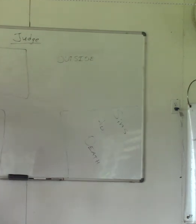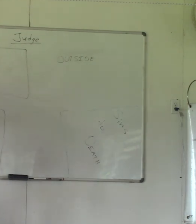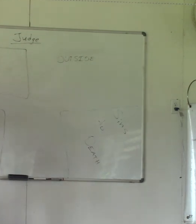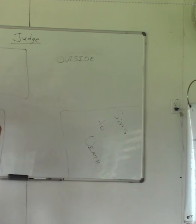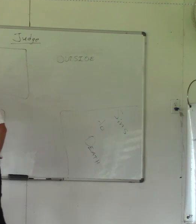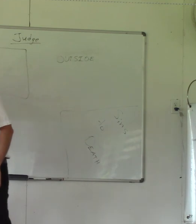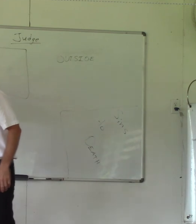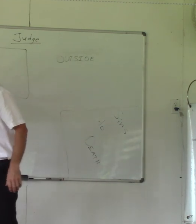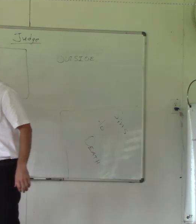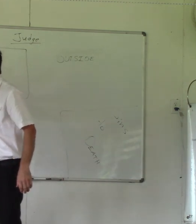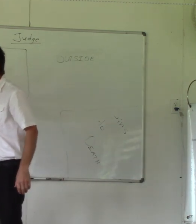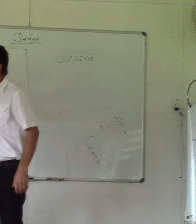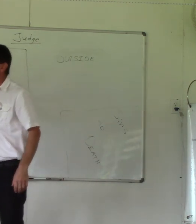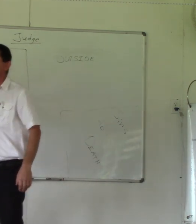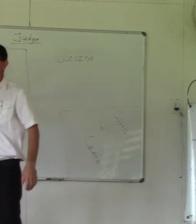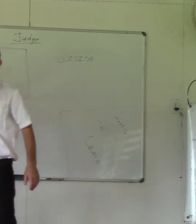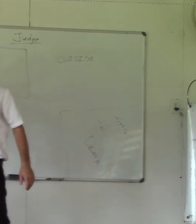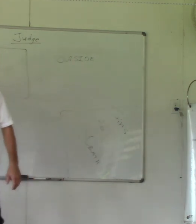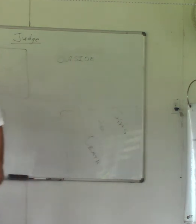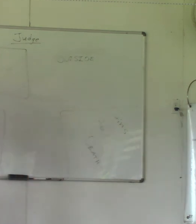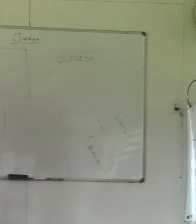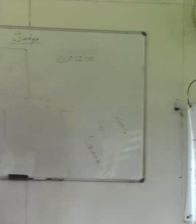Yeah. It's numb. He has been smoking.